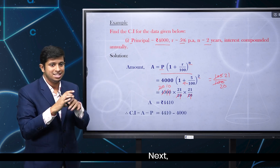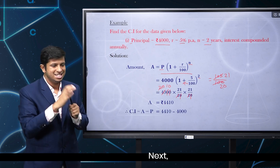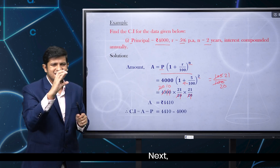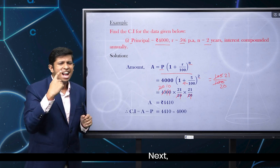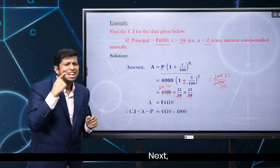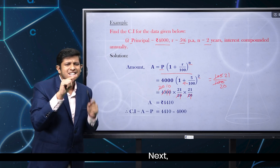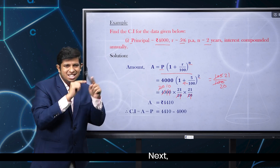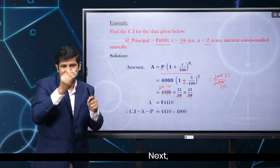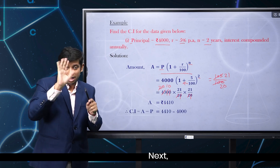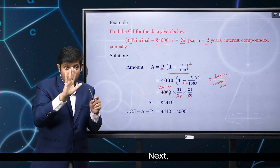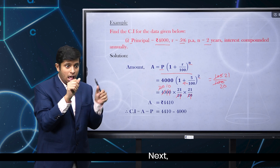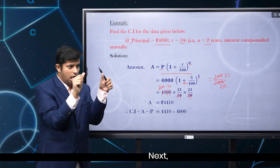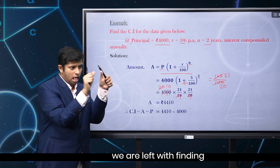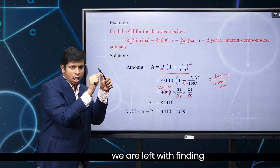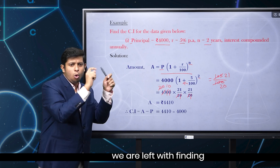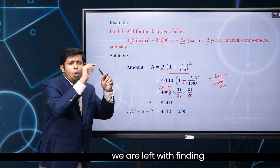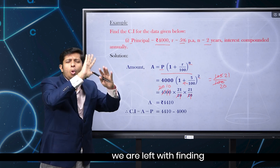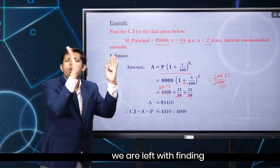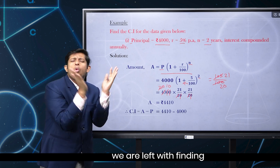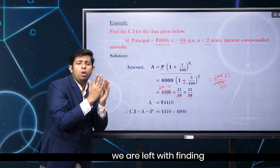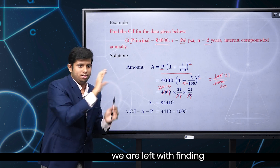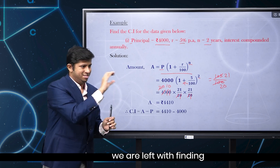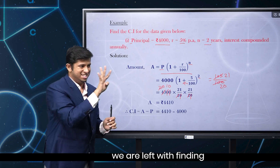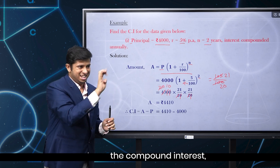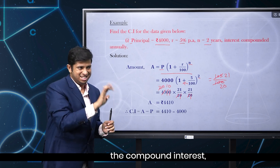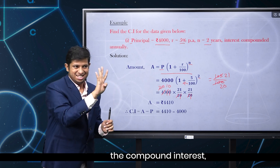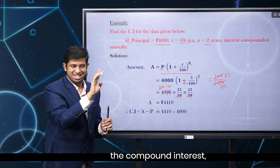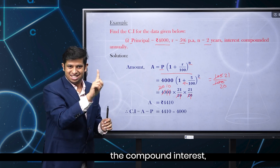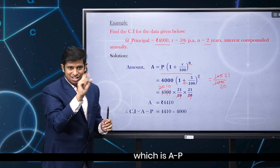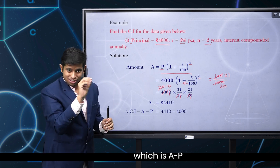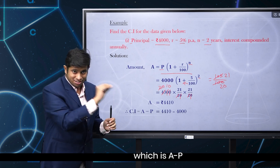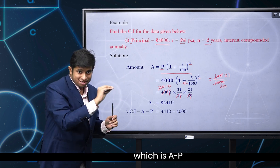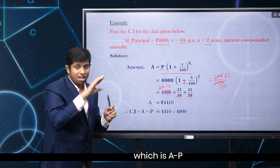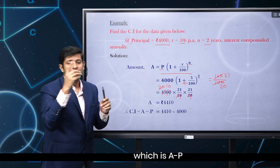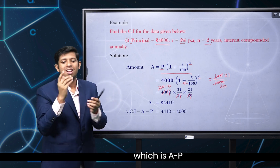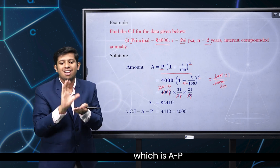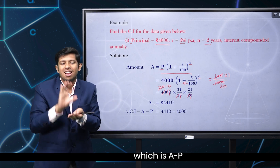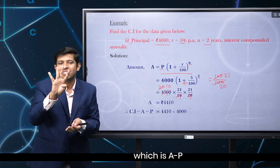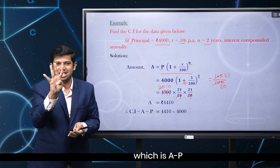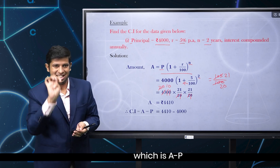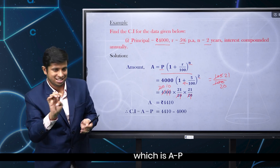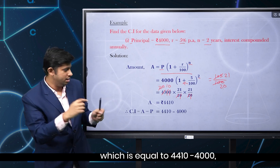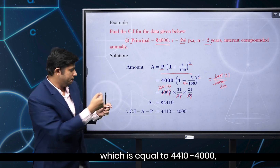Next, we are left with finding the compound interest, which is A minus P, which is